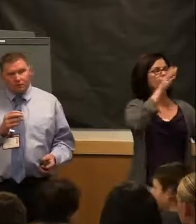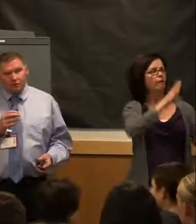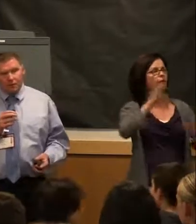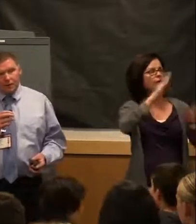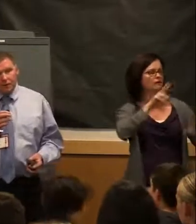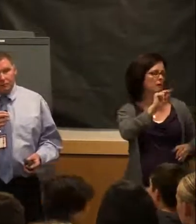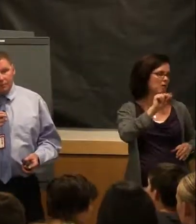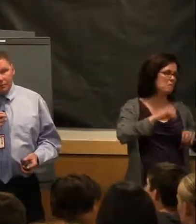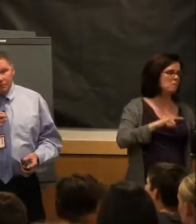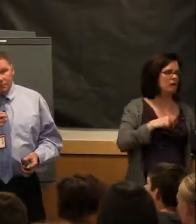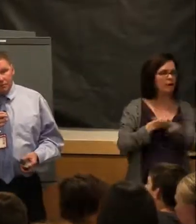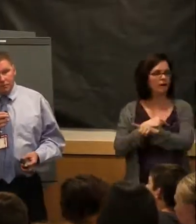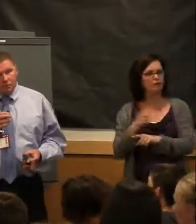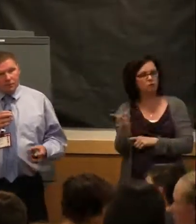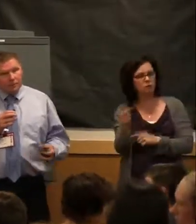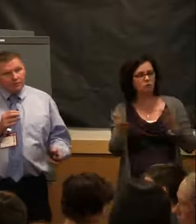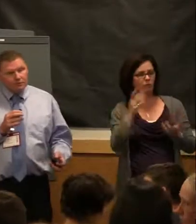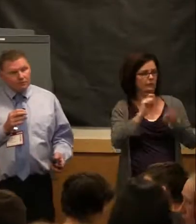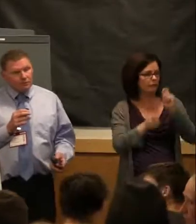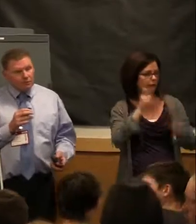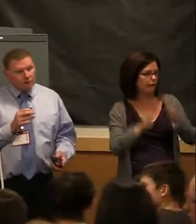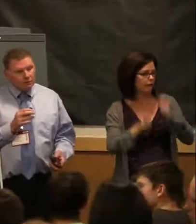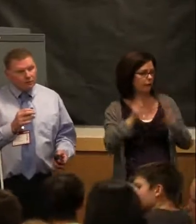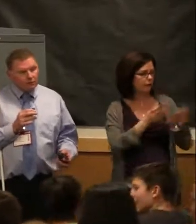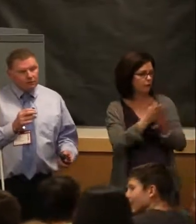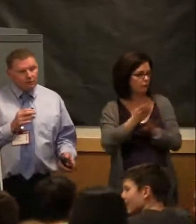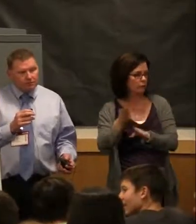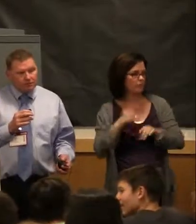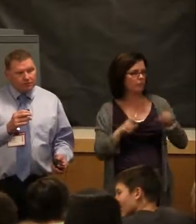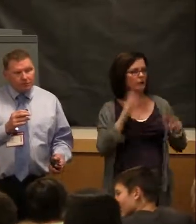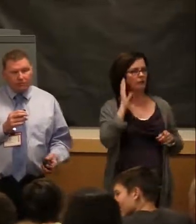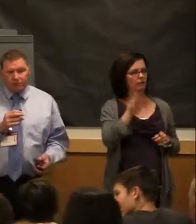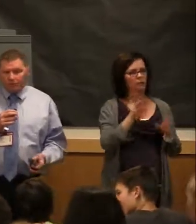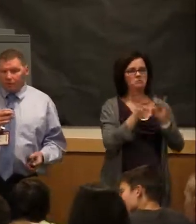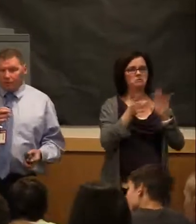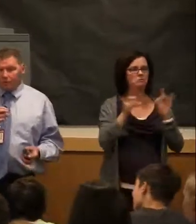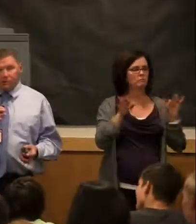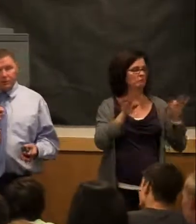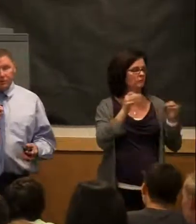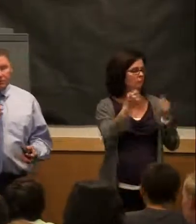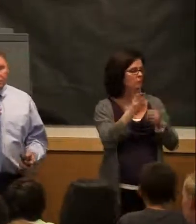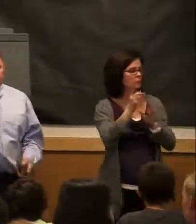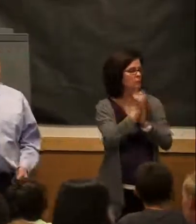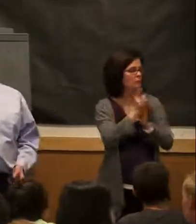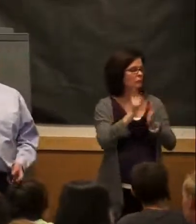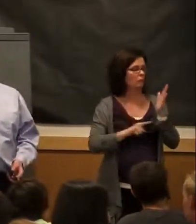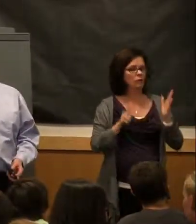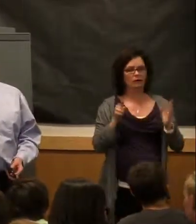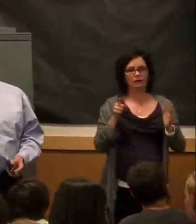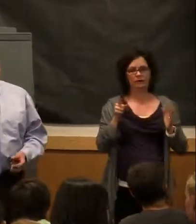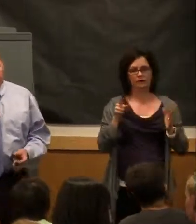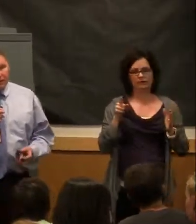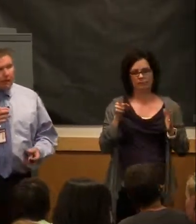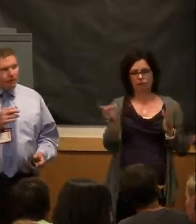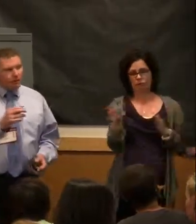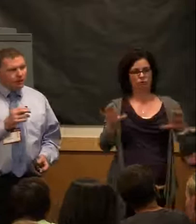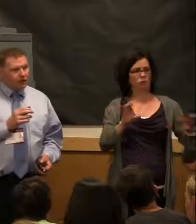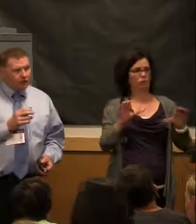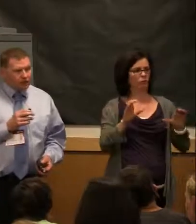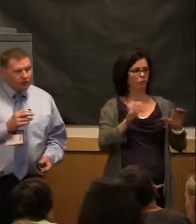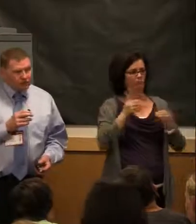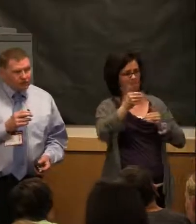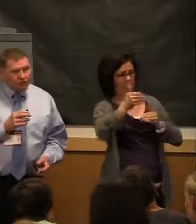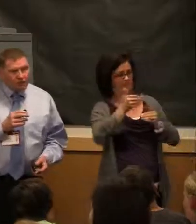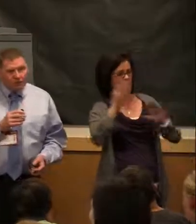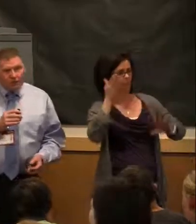their careers over time. So I'm going to have them just really talk for a few minutes about what they're doing in their immediate future and how their